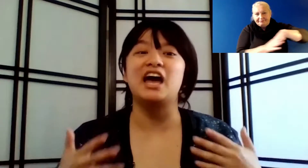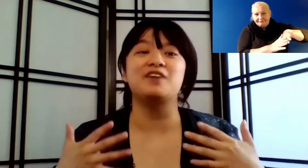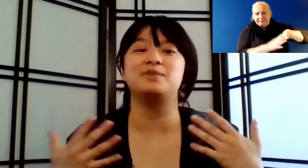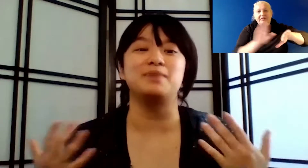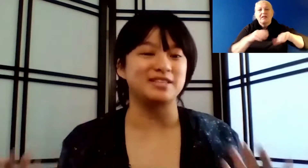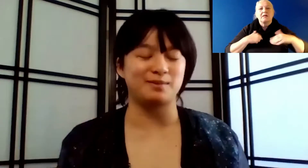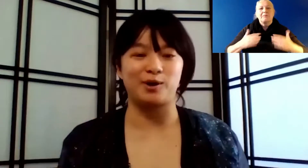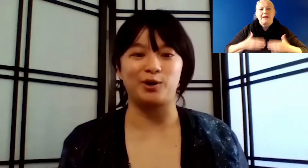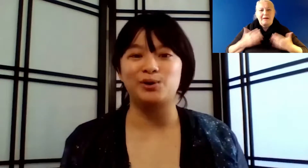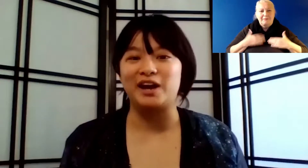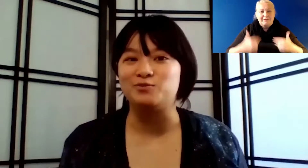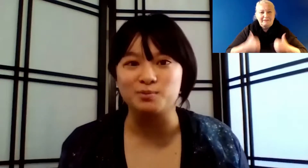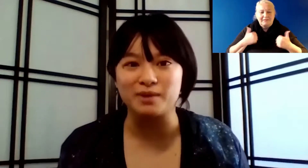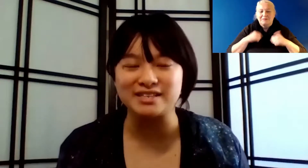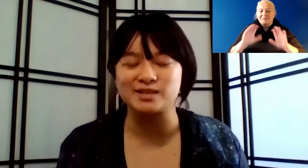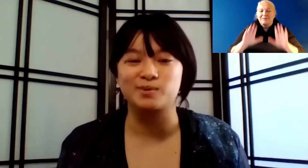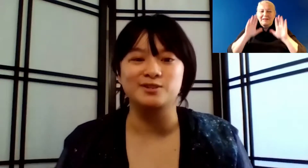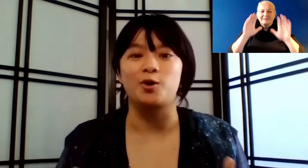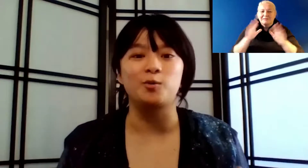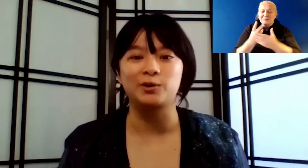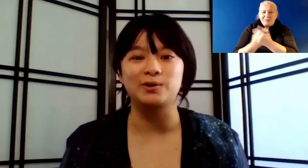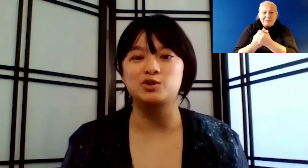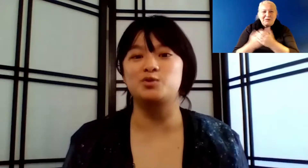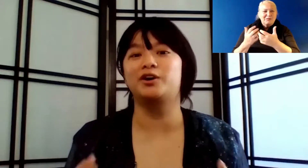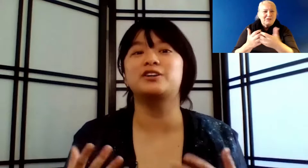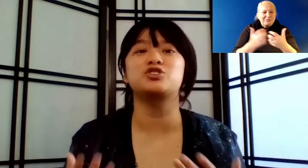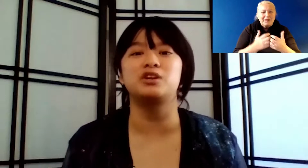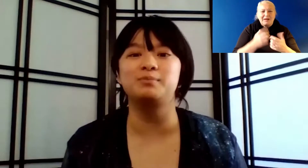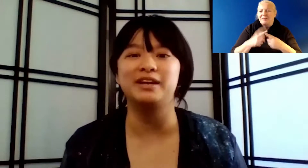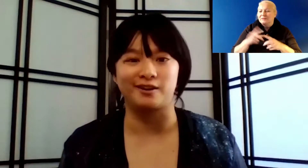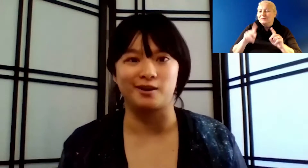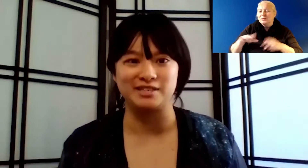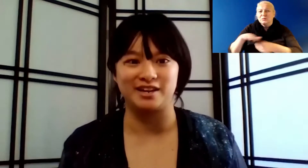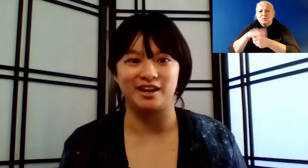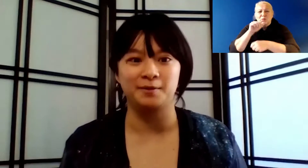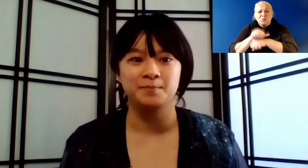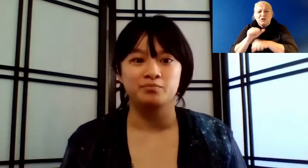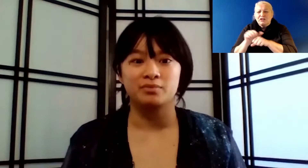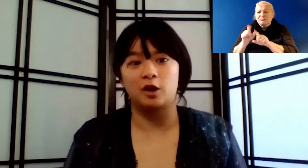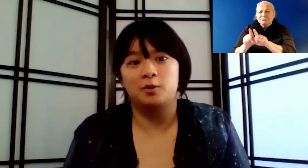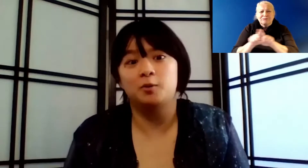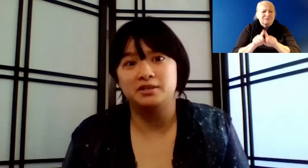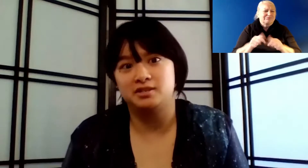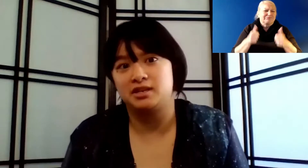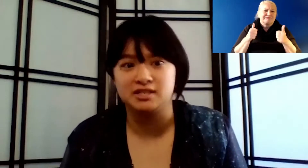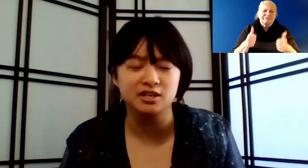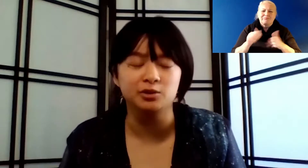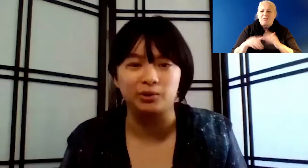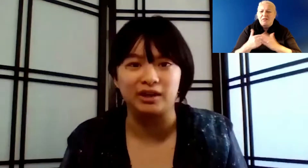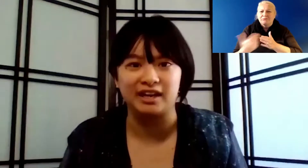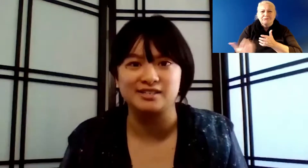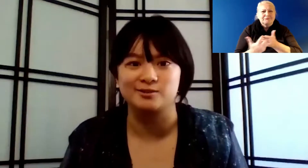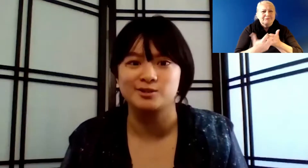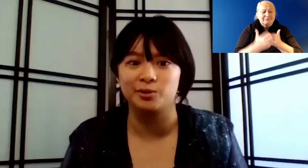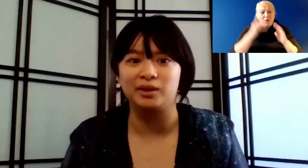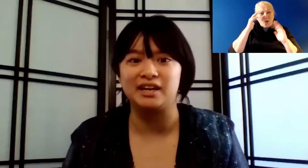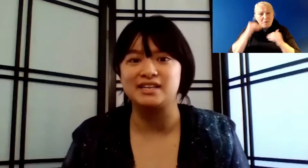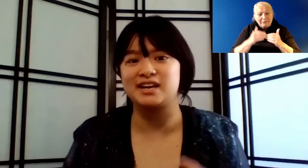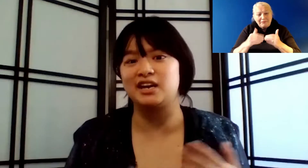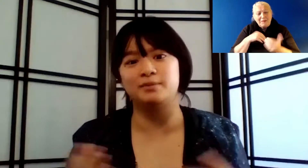have an amazing partner and roommates as well as coworkers who are extremely accommodating. I'm hoping to continue learning ASL slowly as I